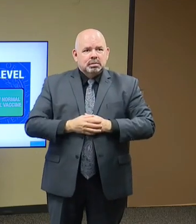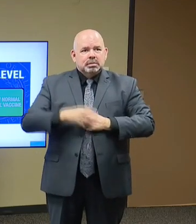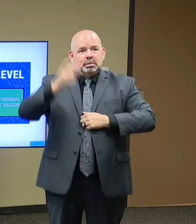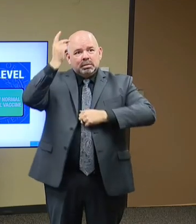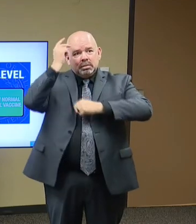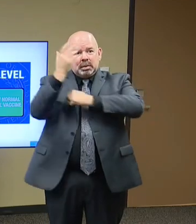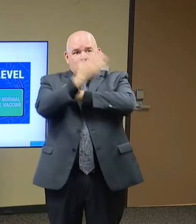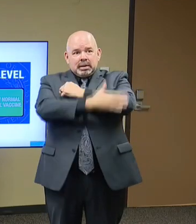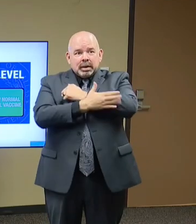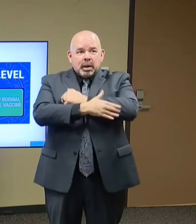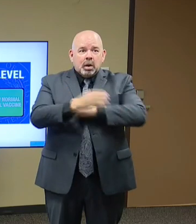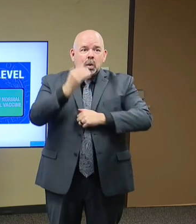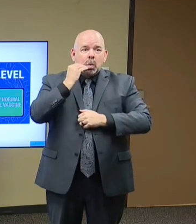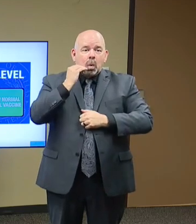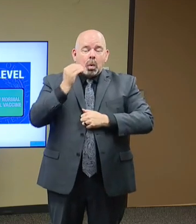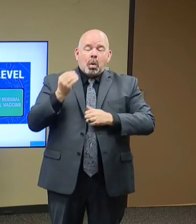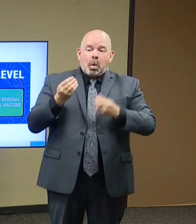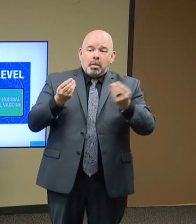Management.